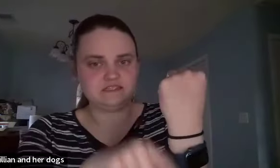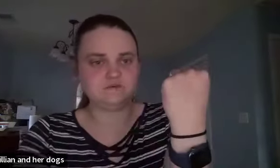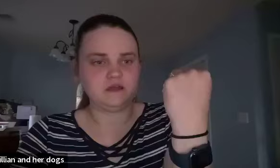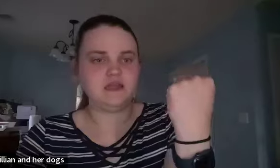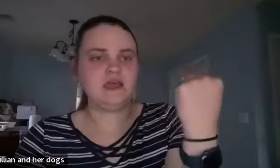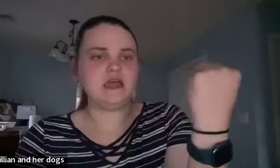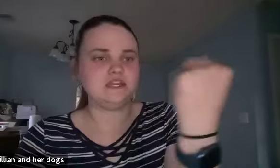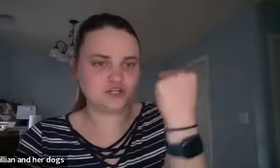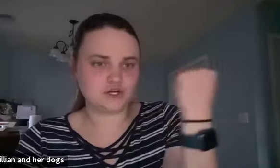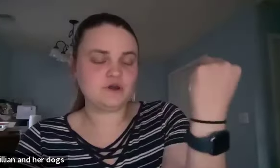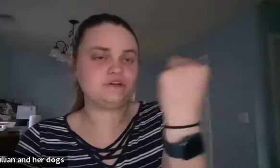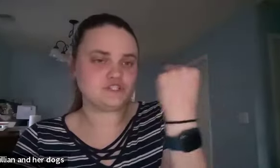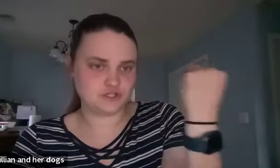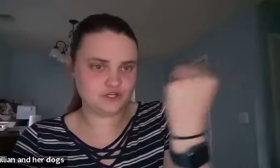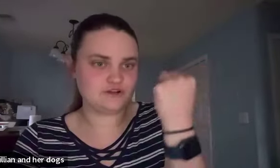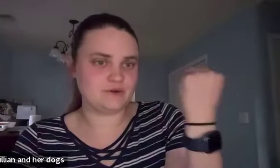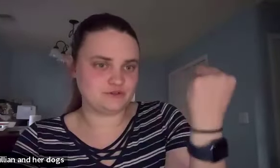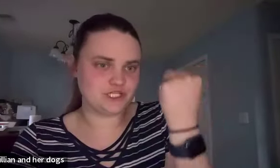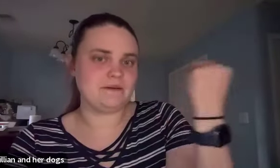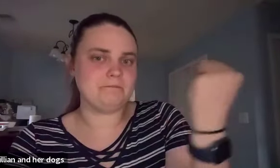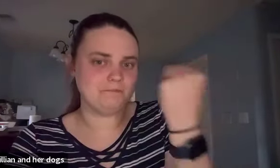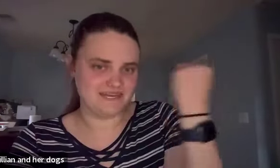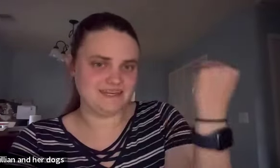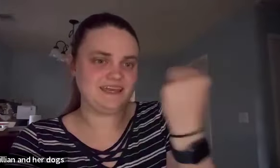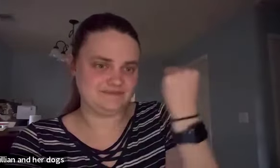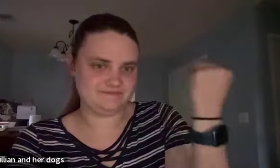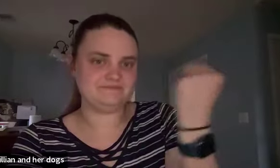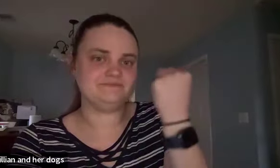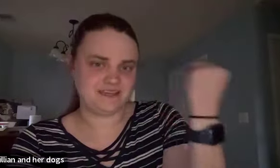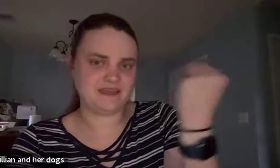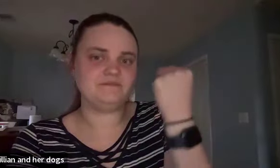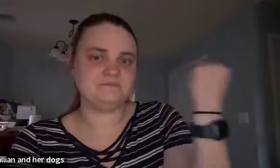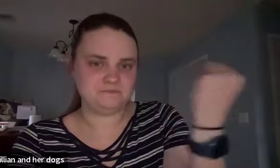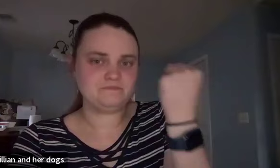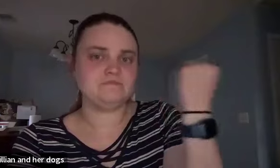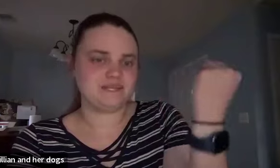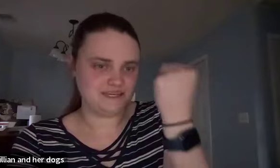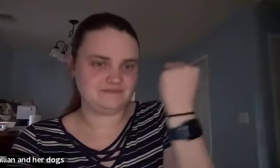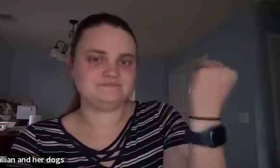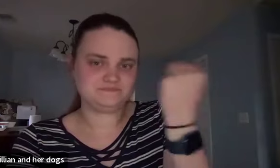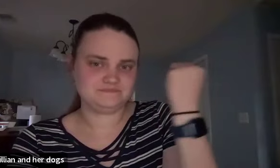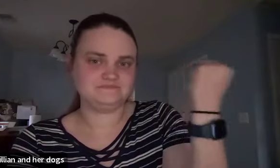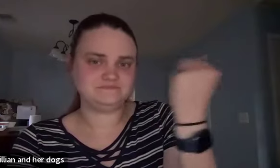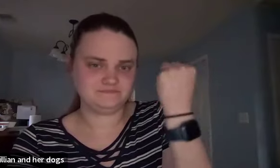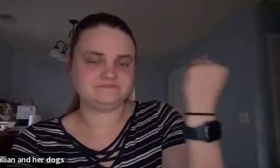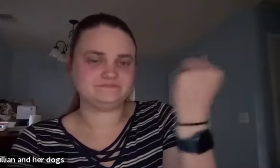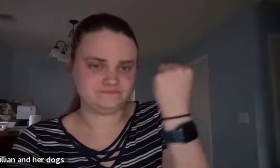is this way, and you're going to go in a circular motion, Monday, okay? Monday.